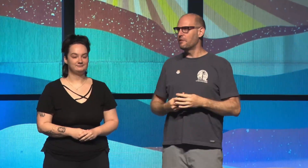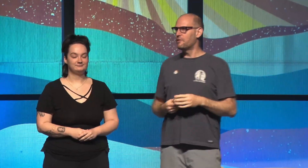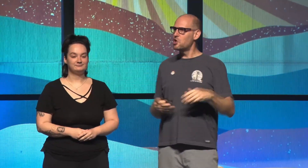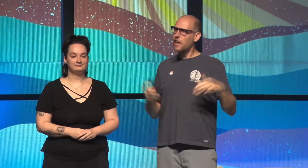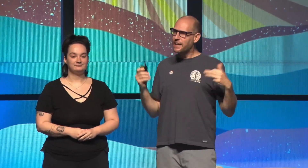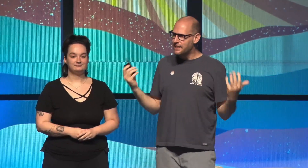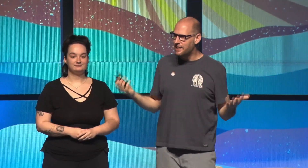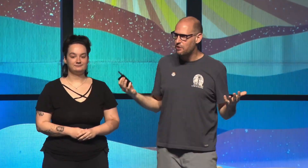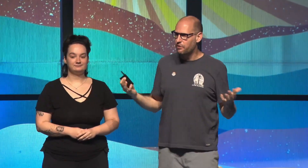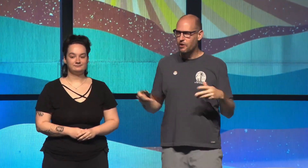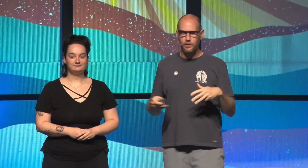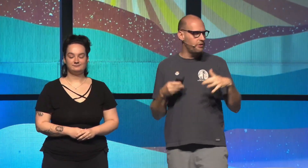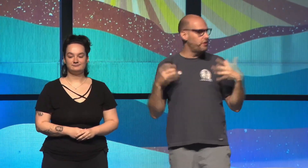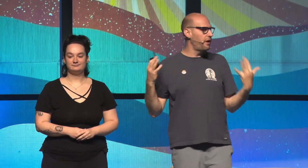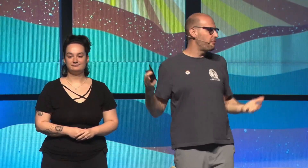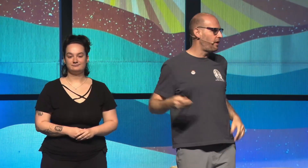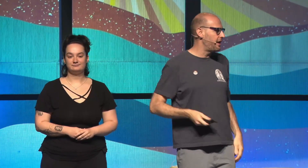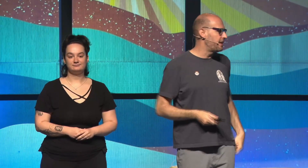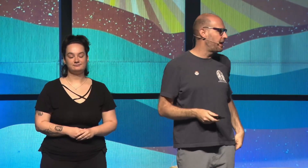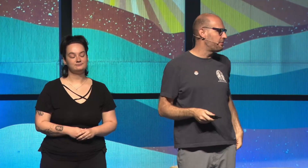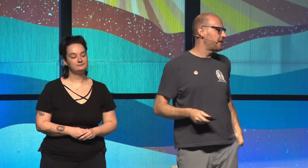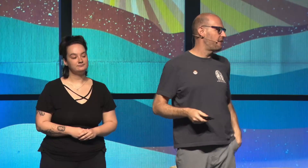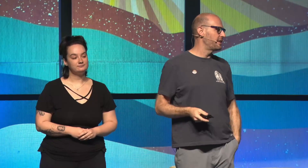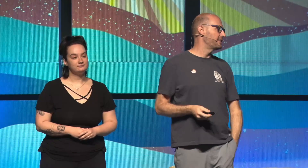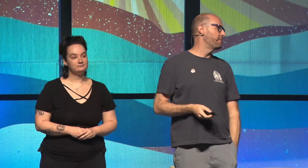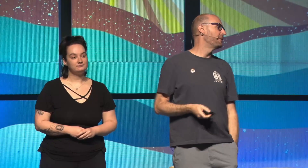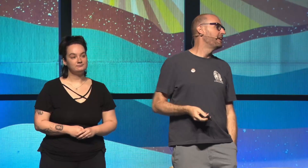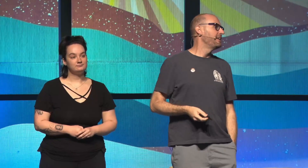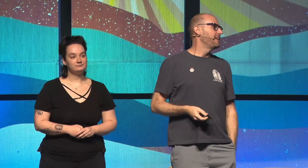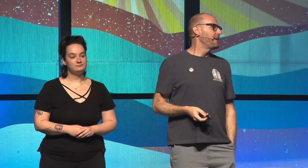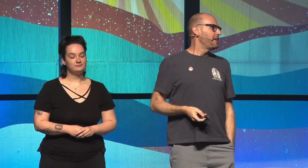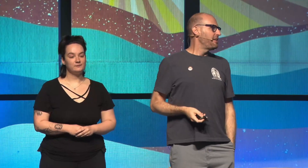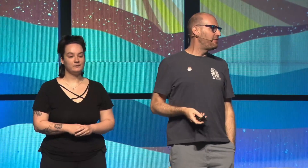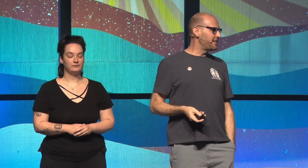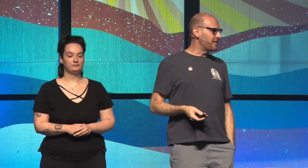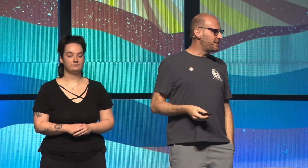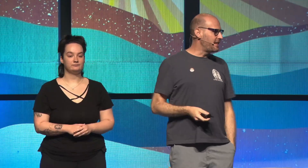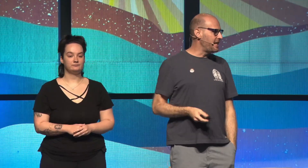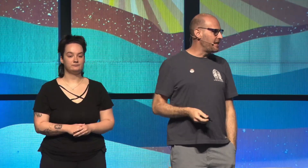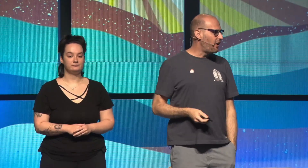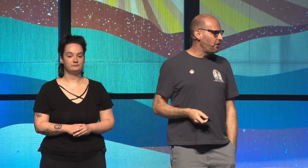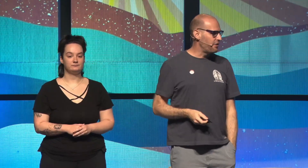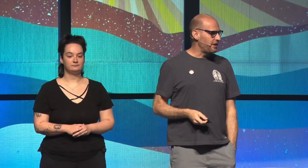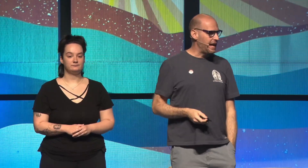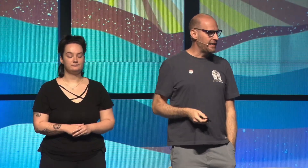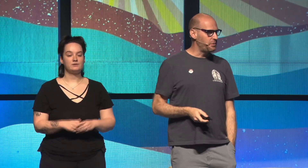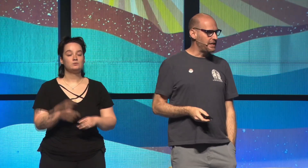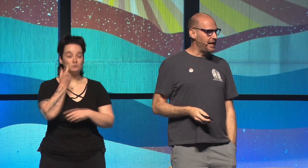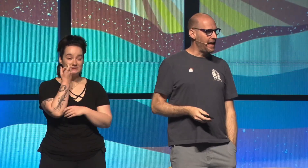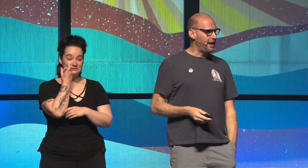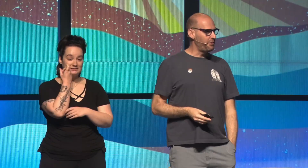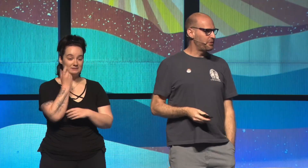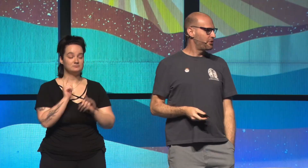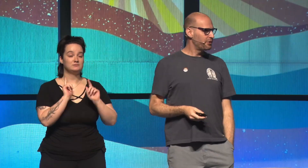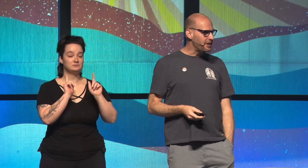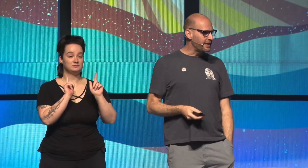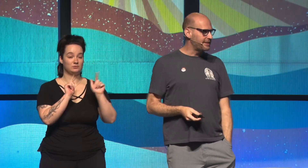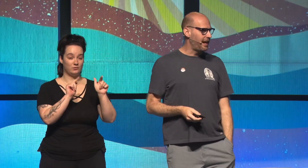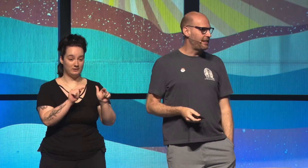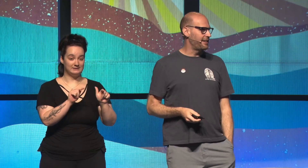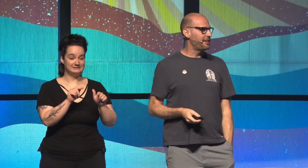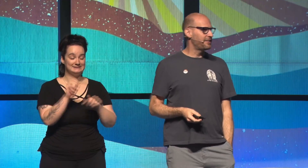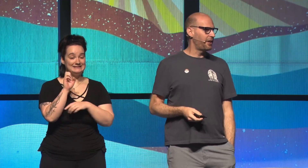many of you who have checked in. You've heard through the grapevine that I was having some visits to the ER over the last week and a half, which were